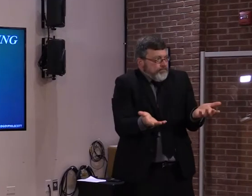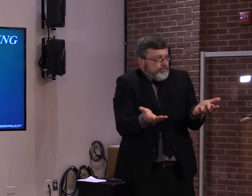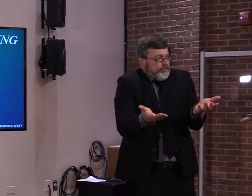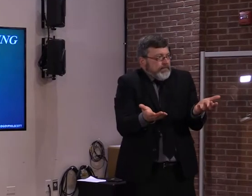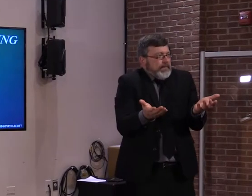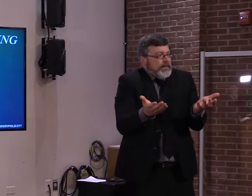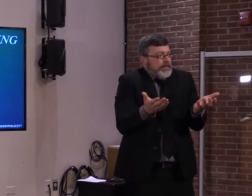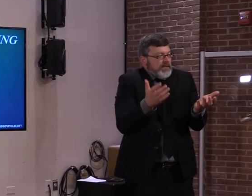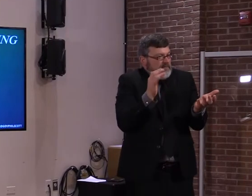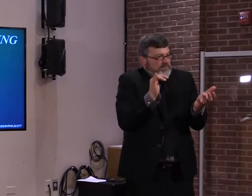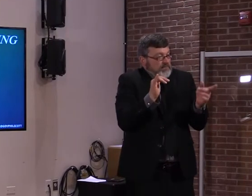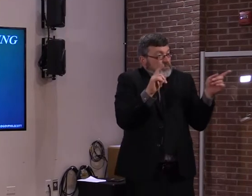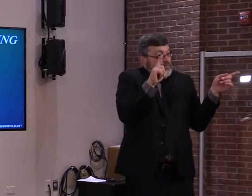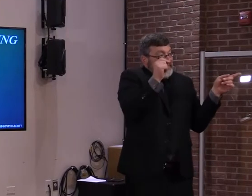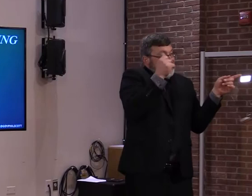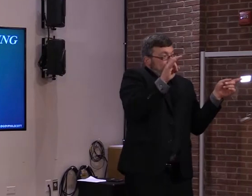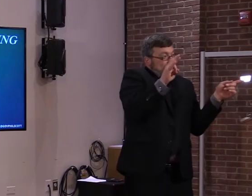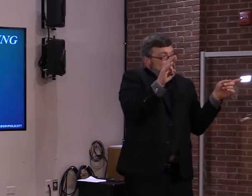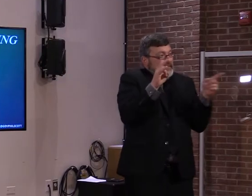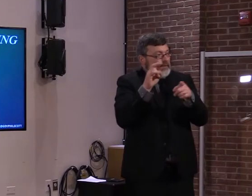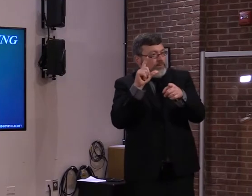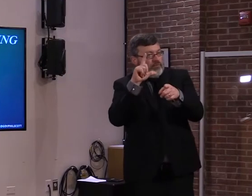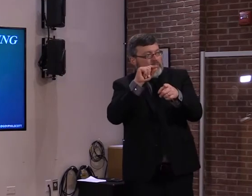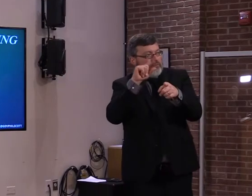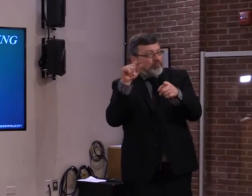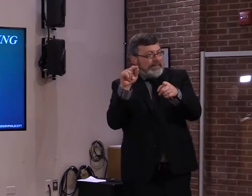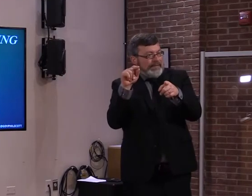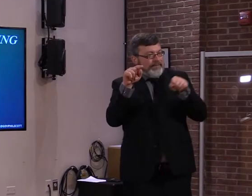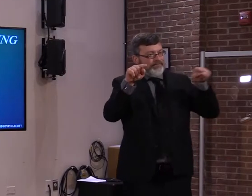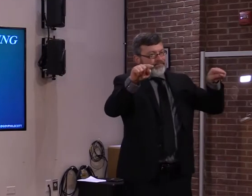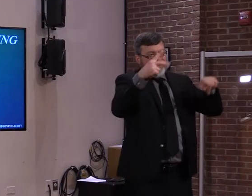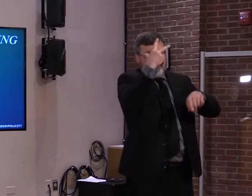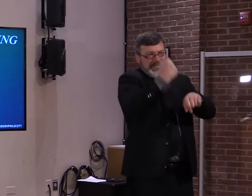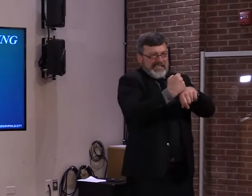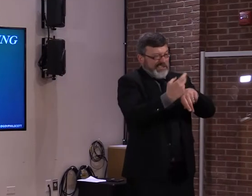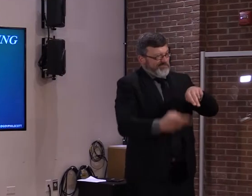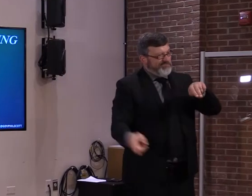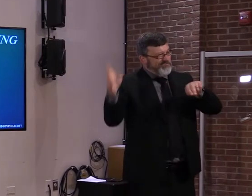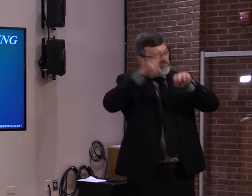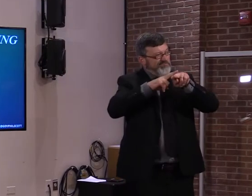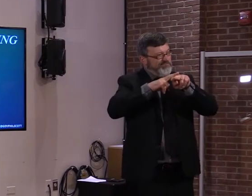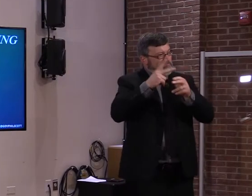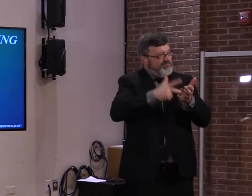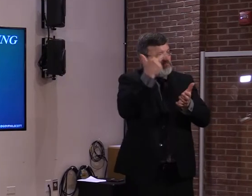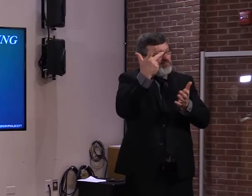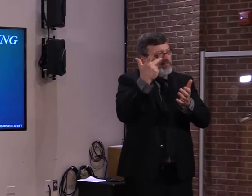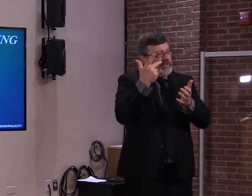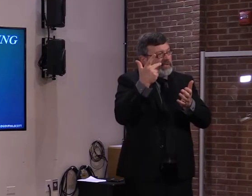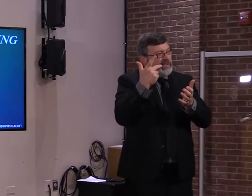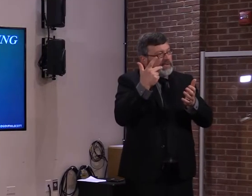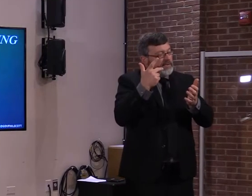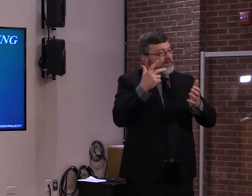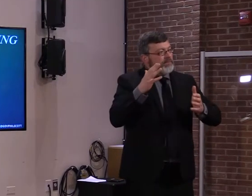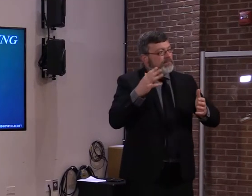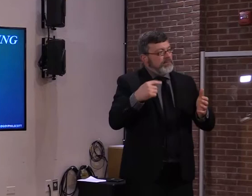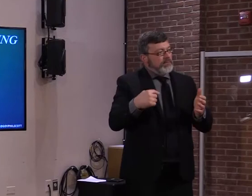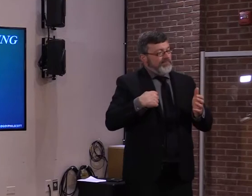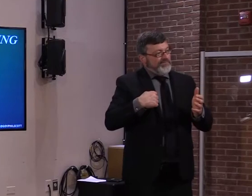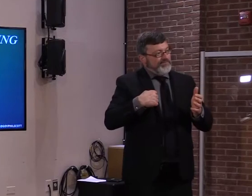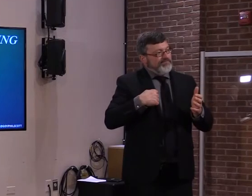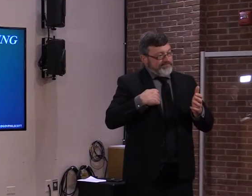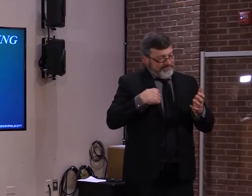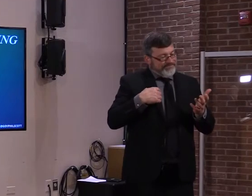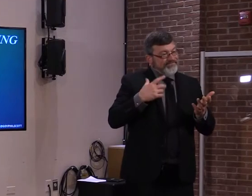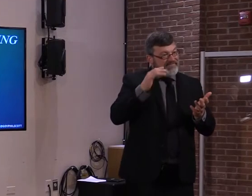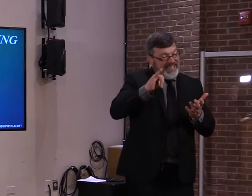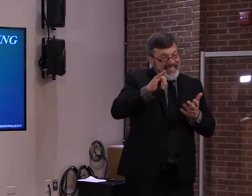2020. But we do pay about 1% in admin costs to distribute and to